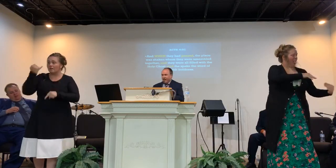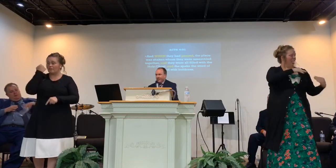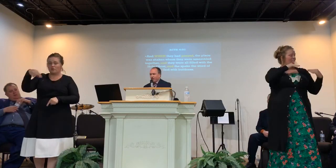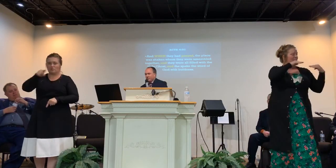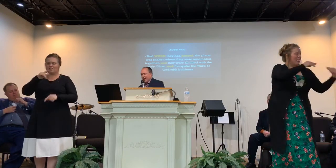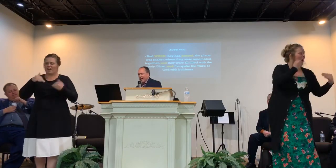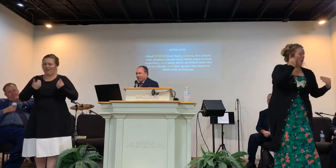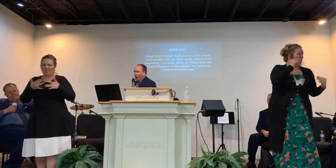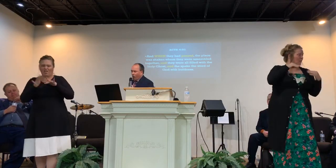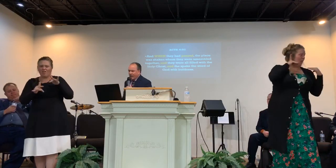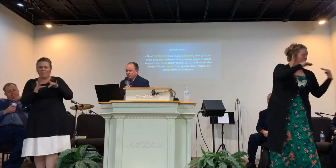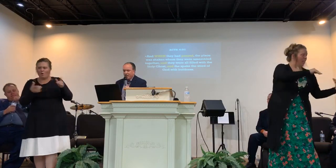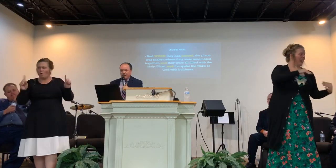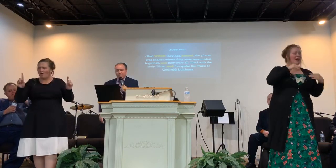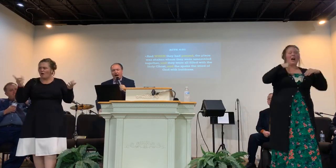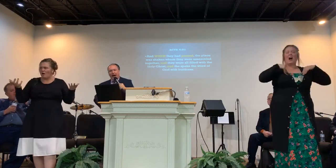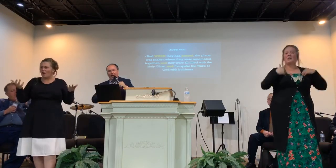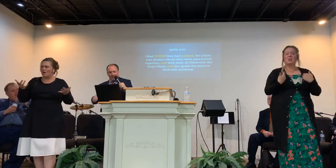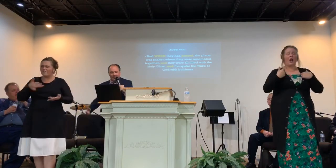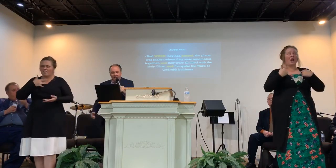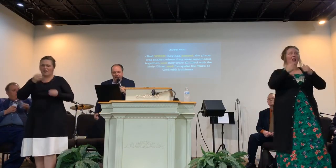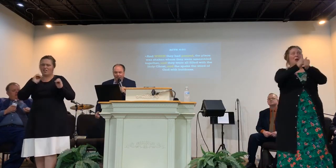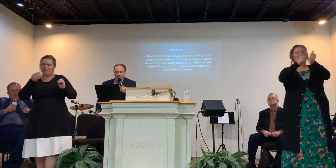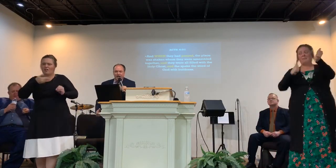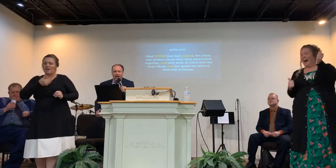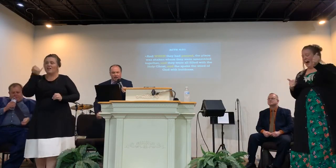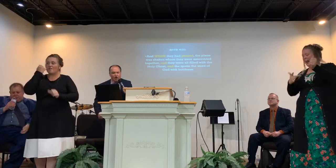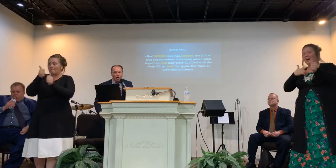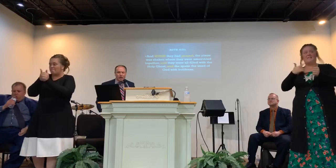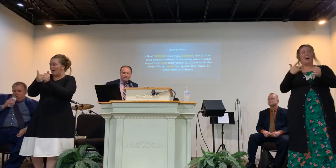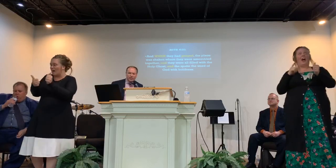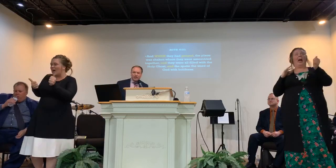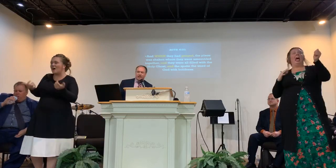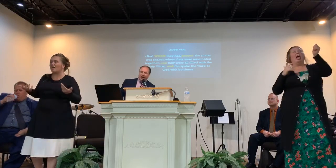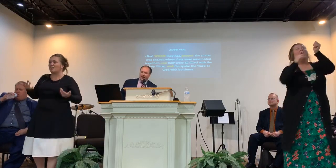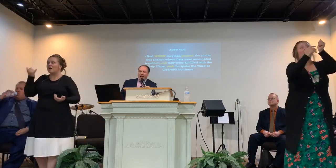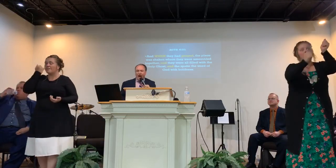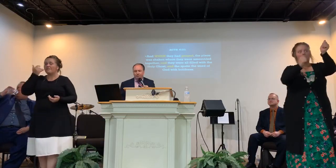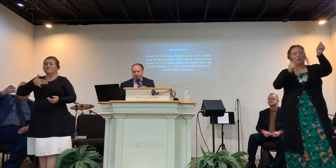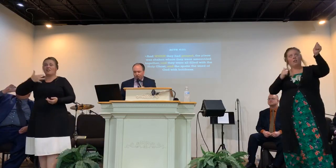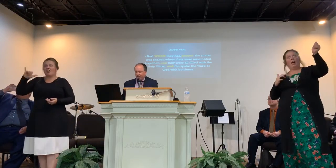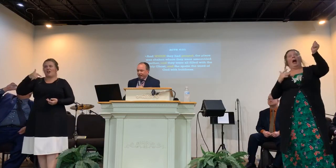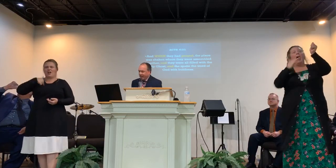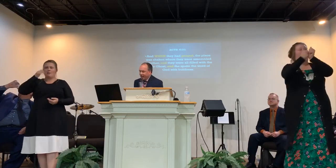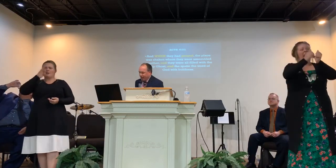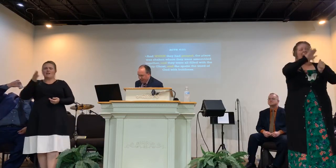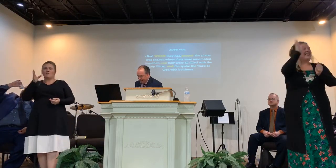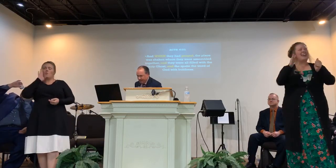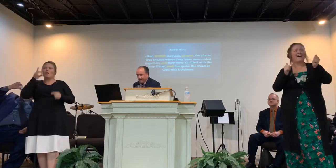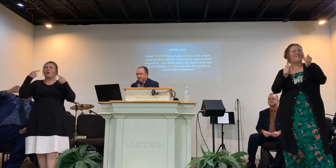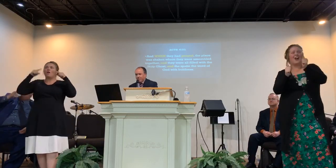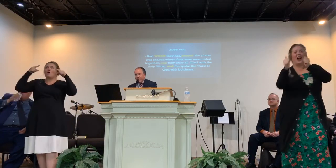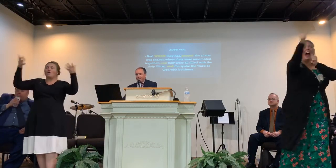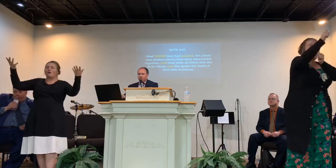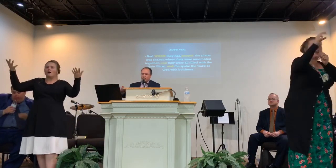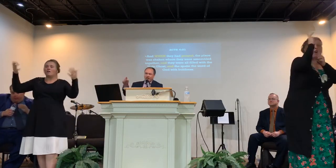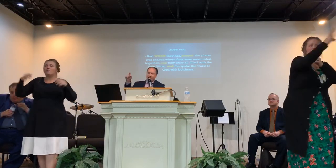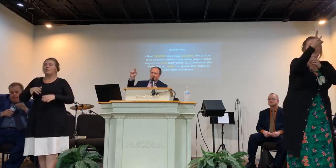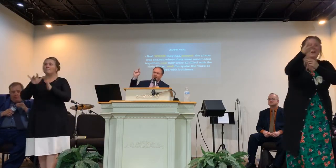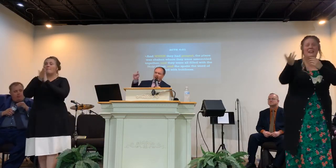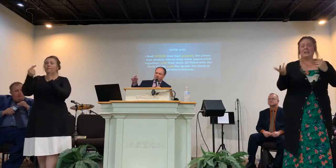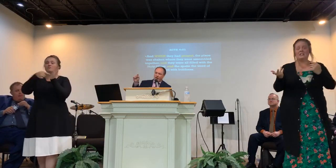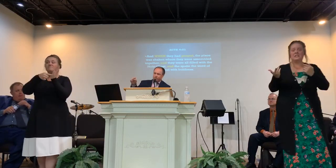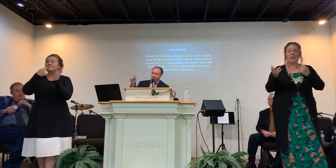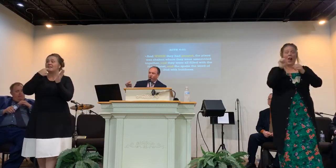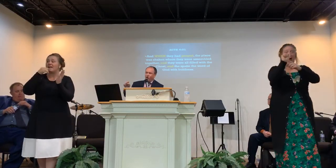lacking, if you're tired of always being behind, if you're tired of always feeling like I'm never going to get ahead, the Bible